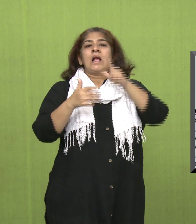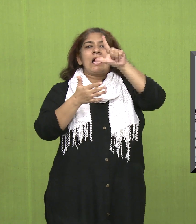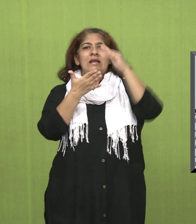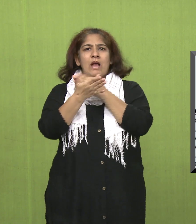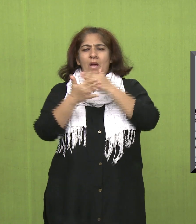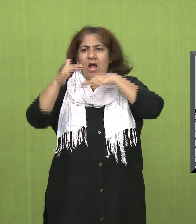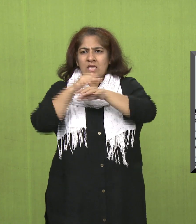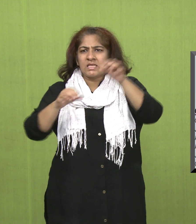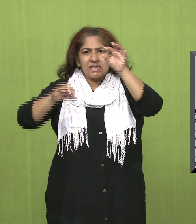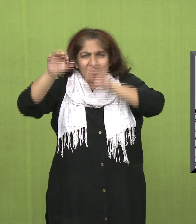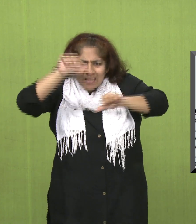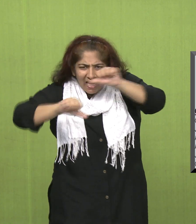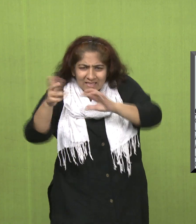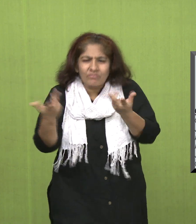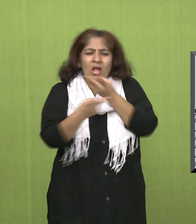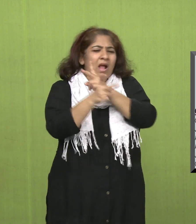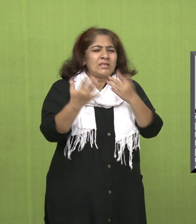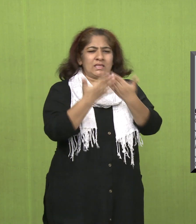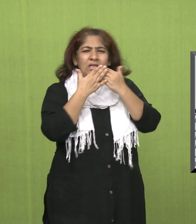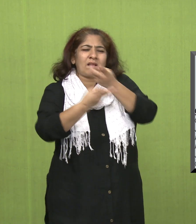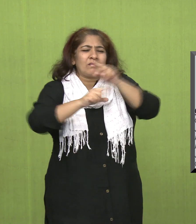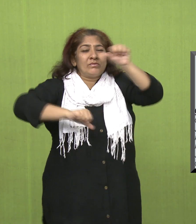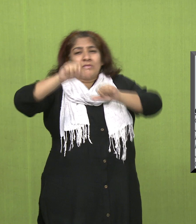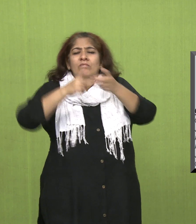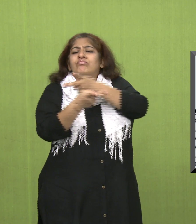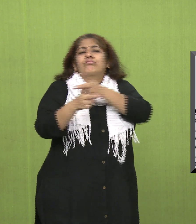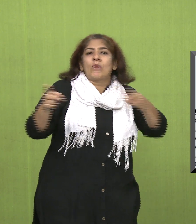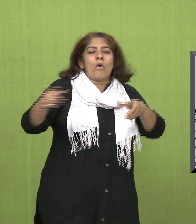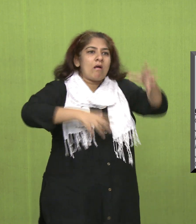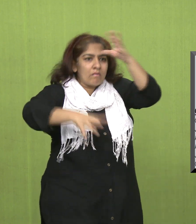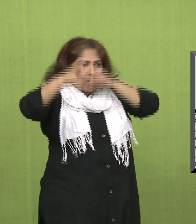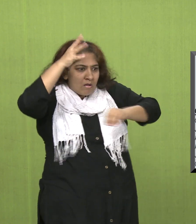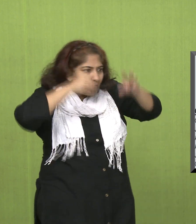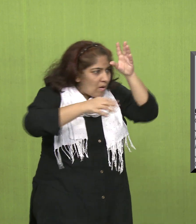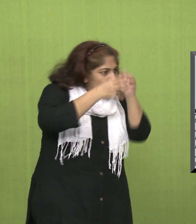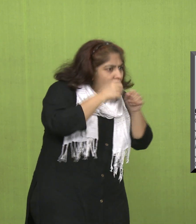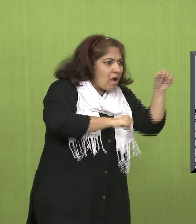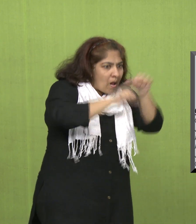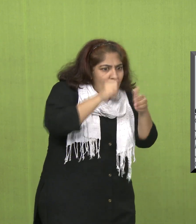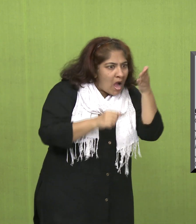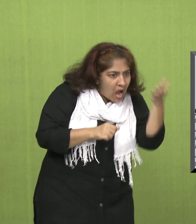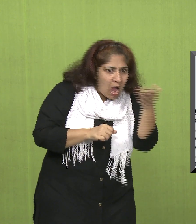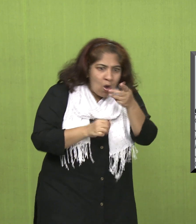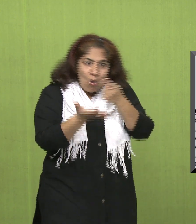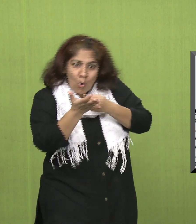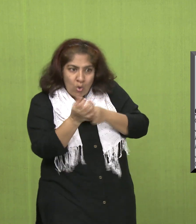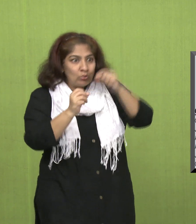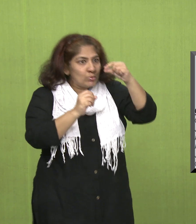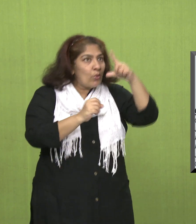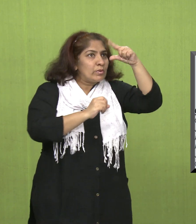doctors or in lab. There are different kinds of trainings and training given to